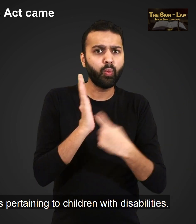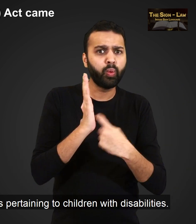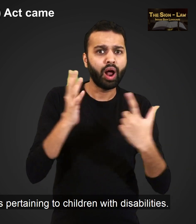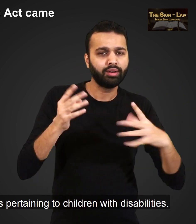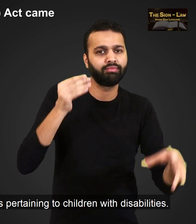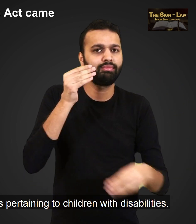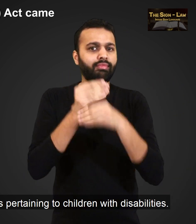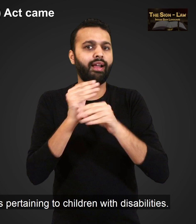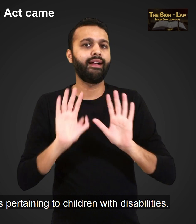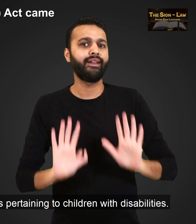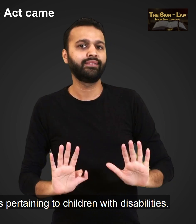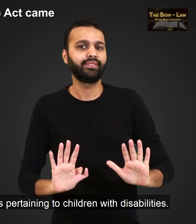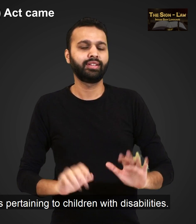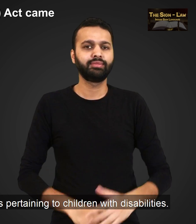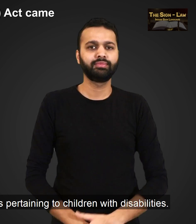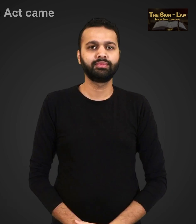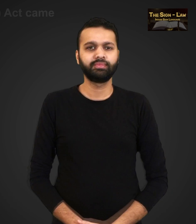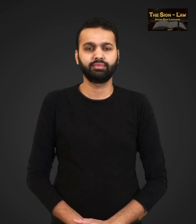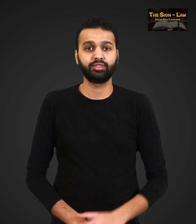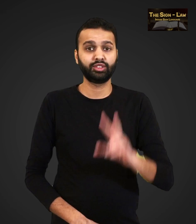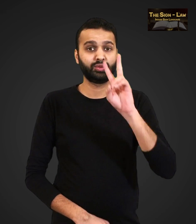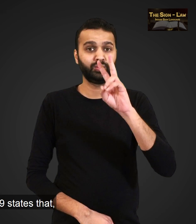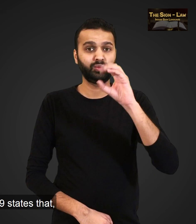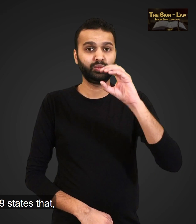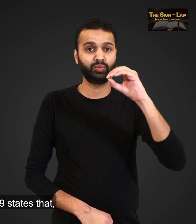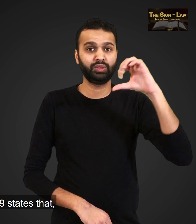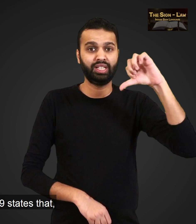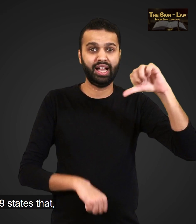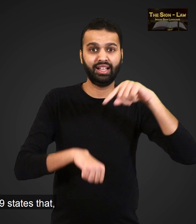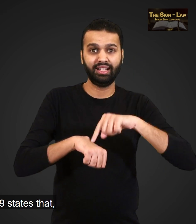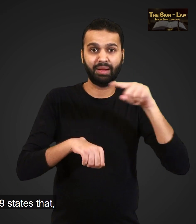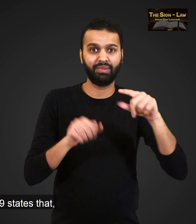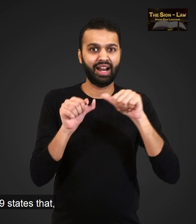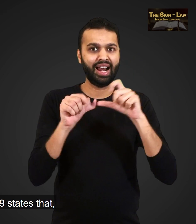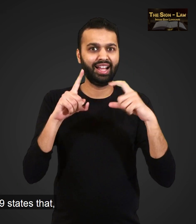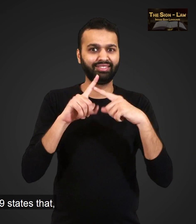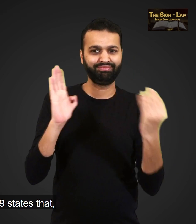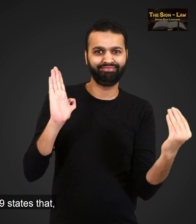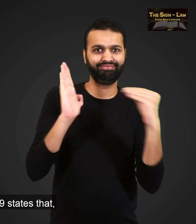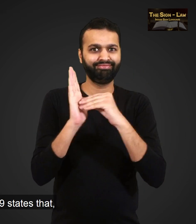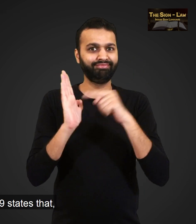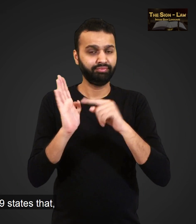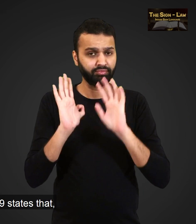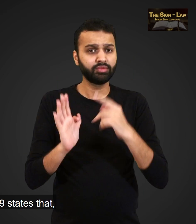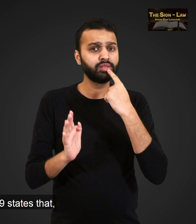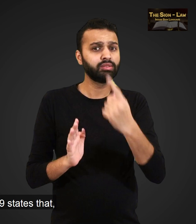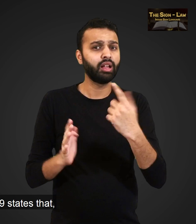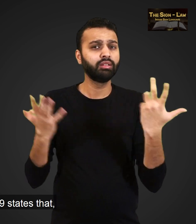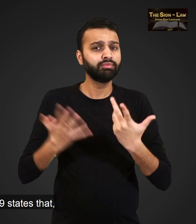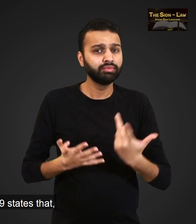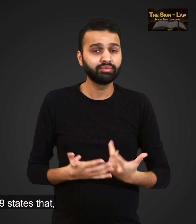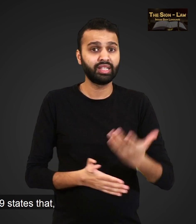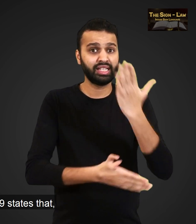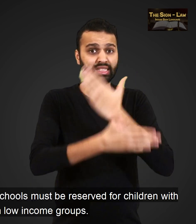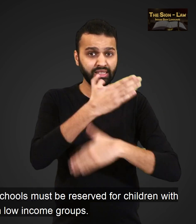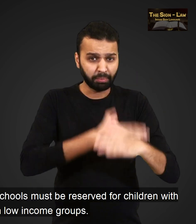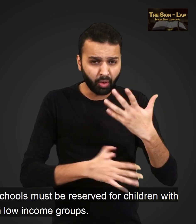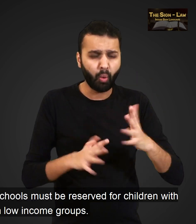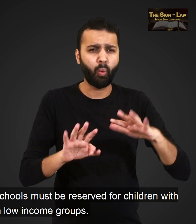clauses pertaining to children with disabilities. The RTE Act of 2009 states that, 25%